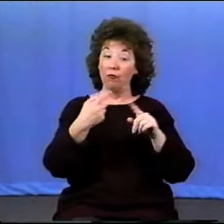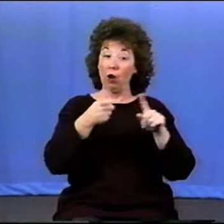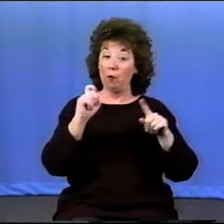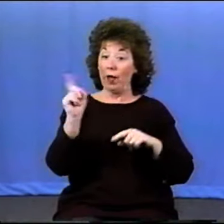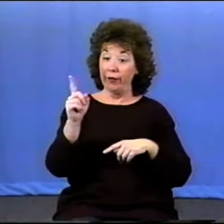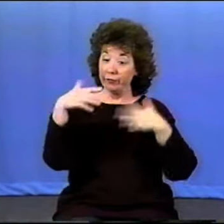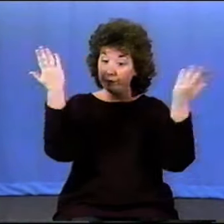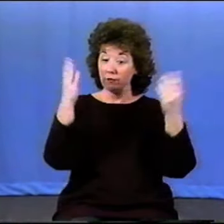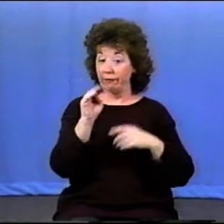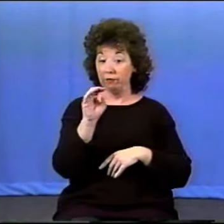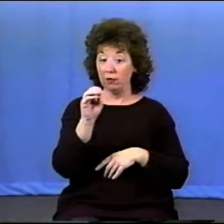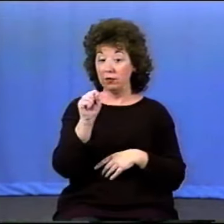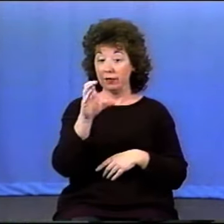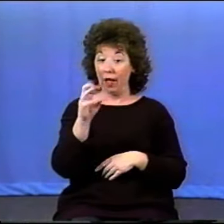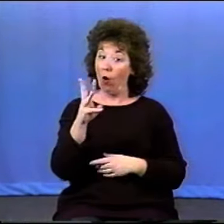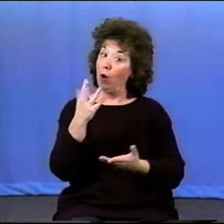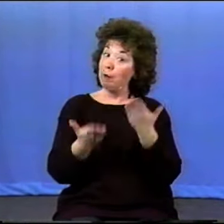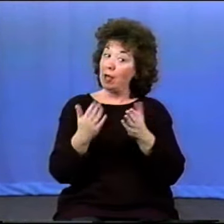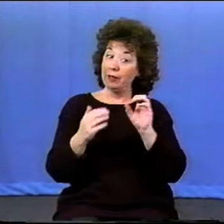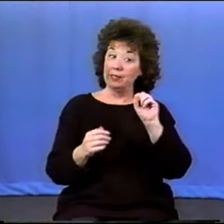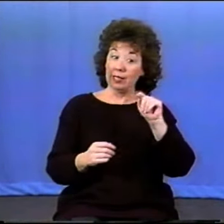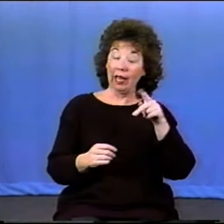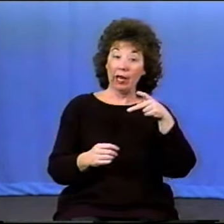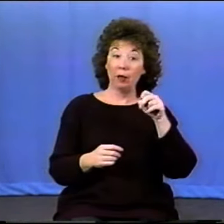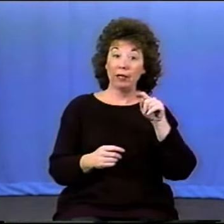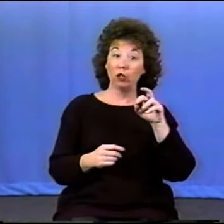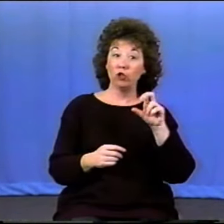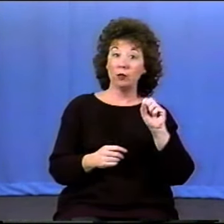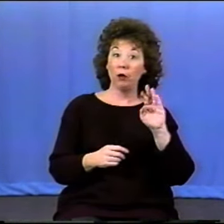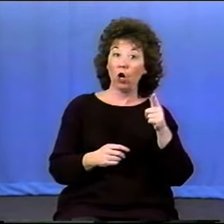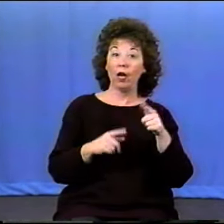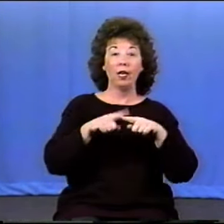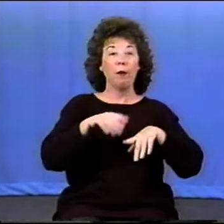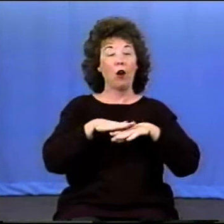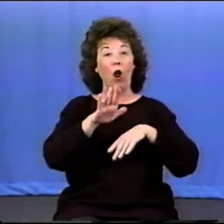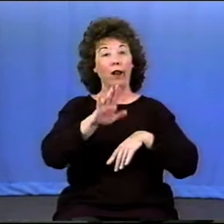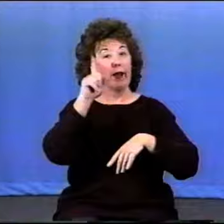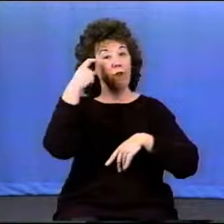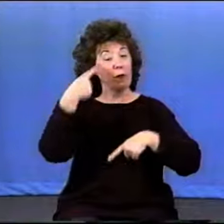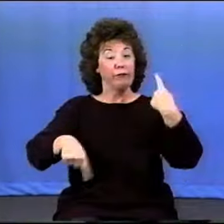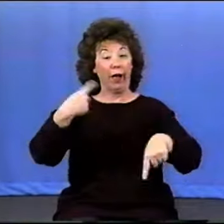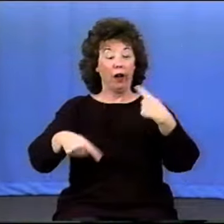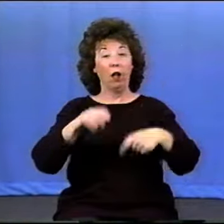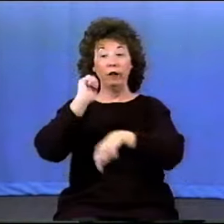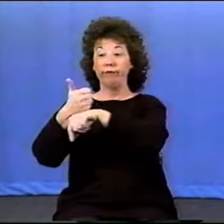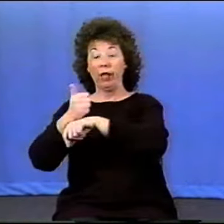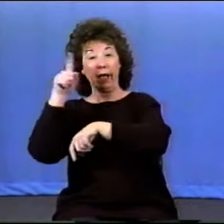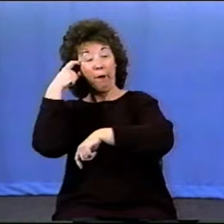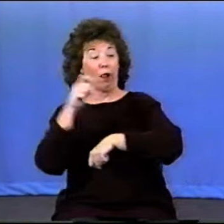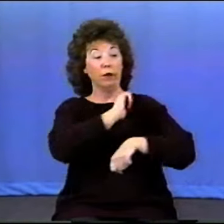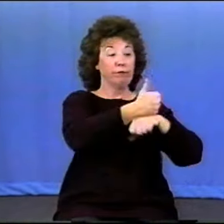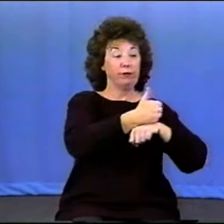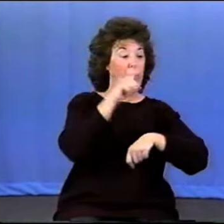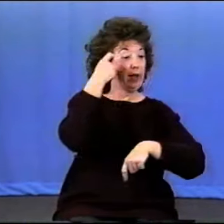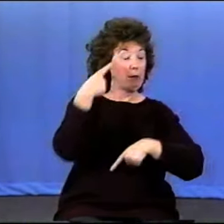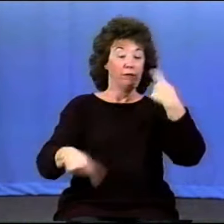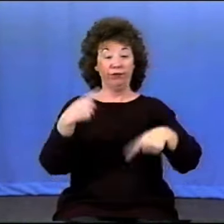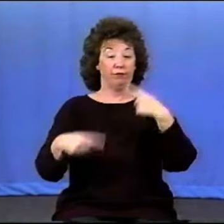or St. Petersburg, whichever happened to be the capital that month. This must have been particularly confusing because the capital moved back and